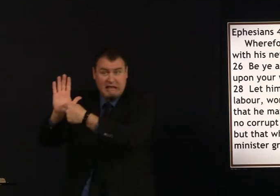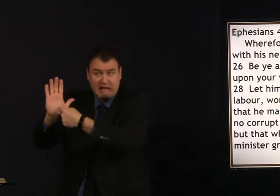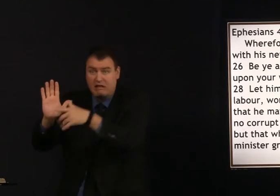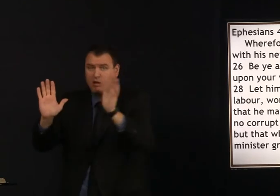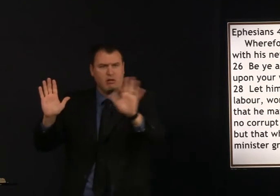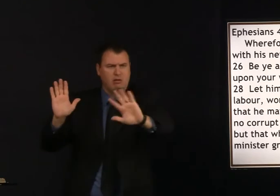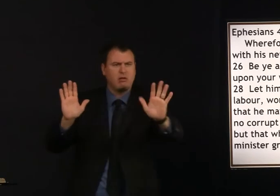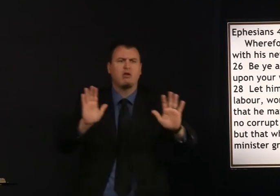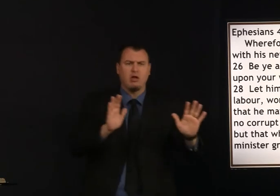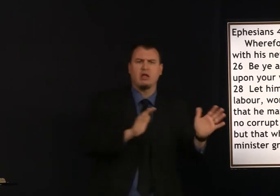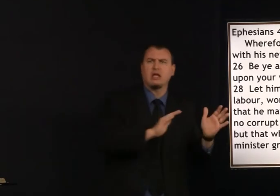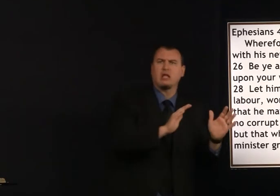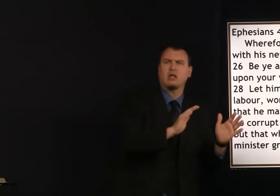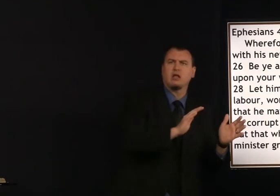the truth.